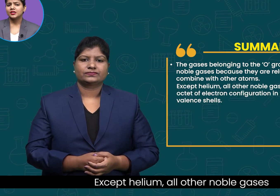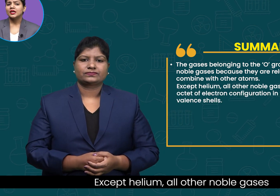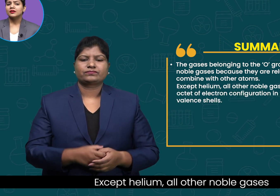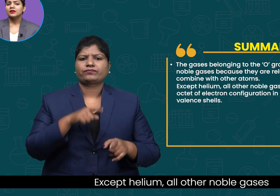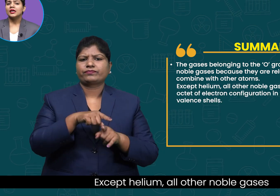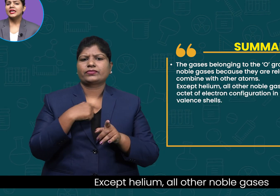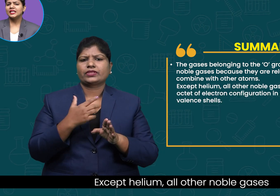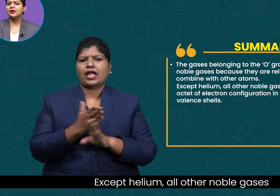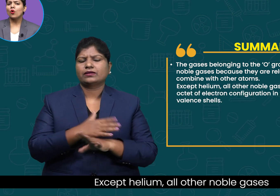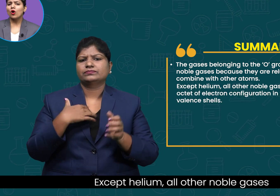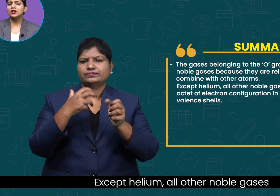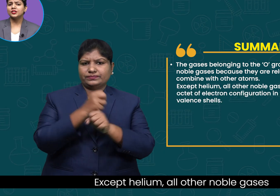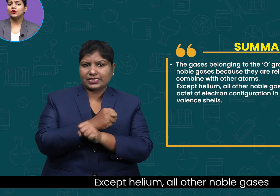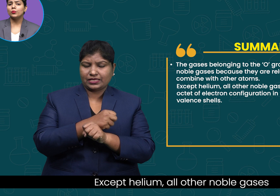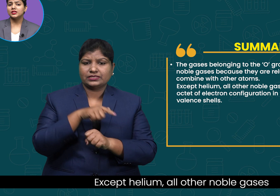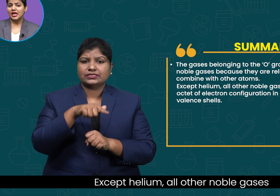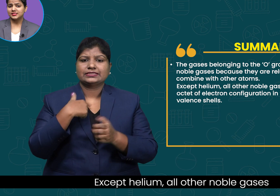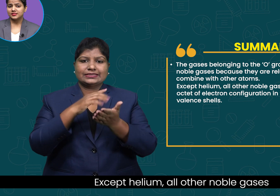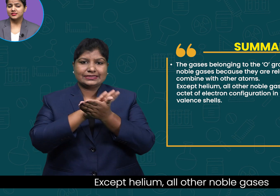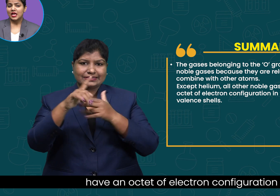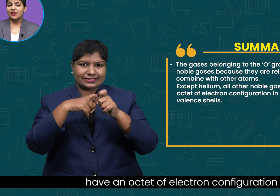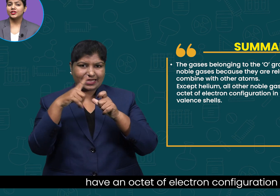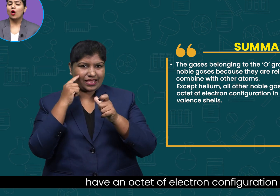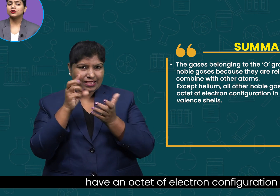Except helium, all other noble